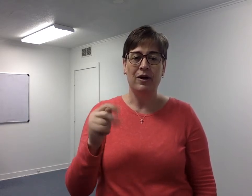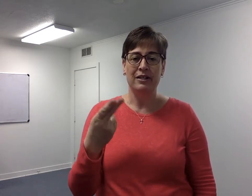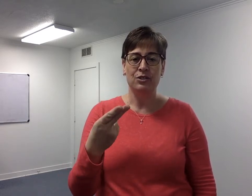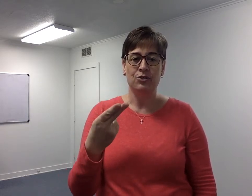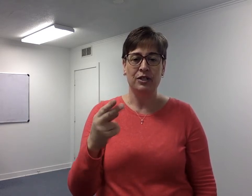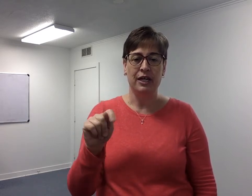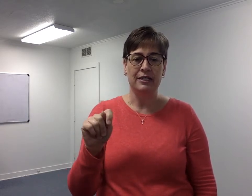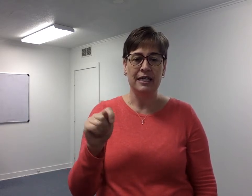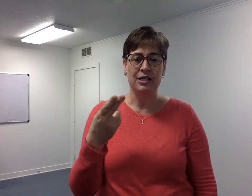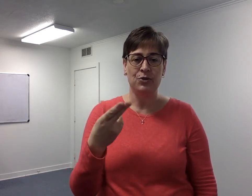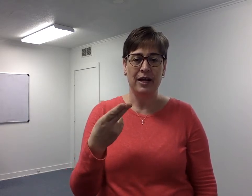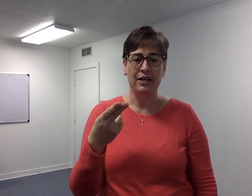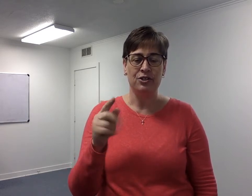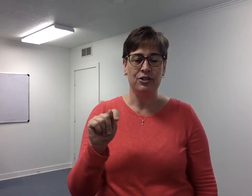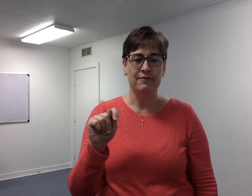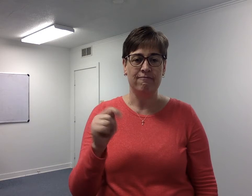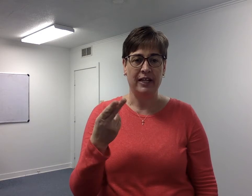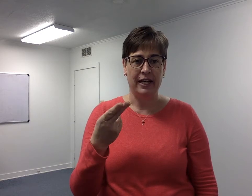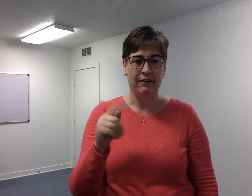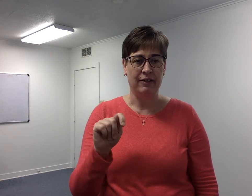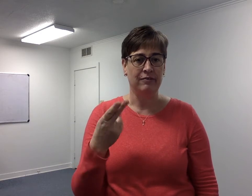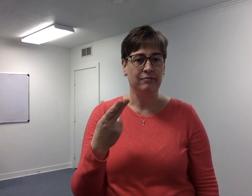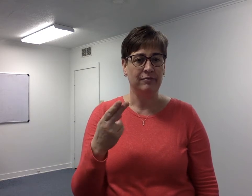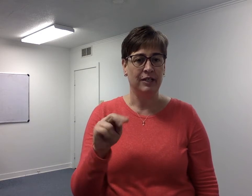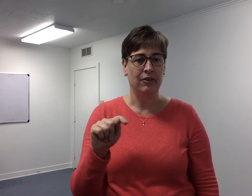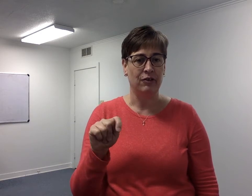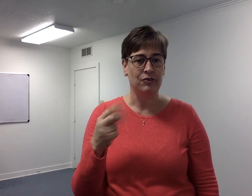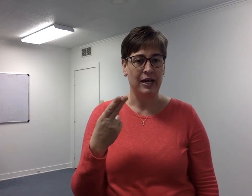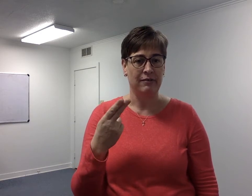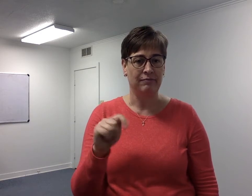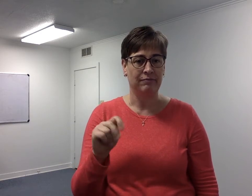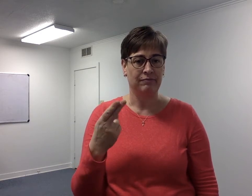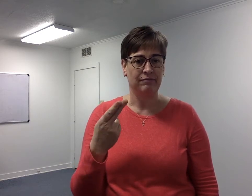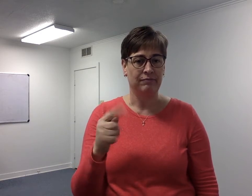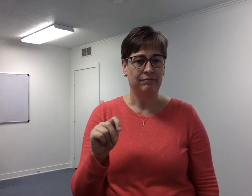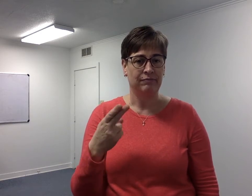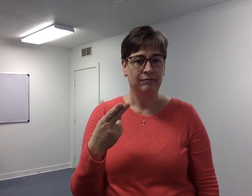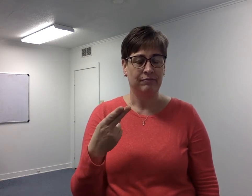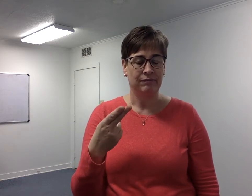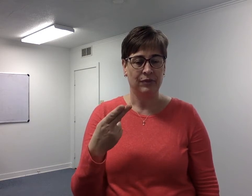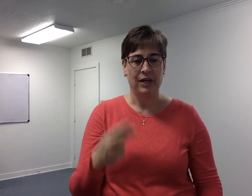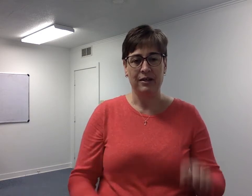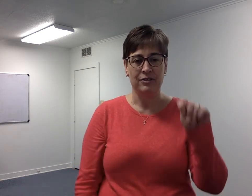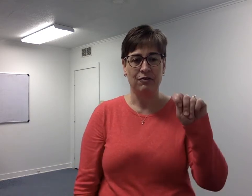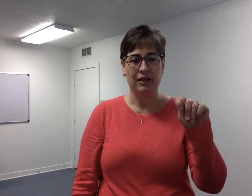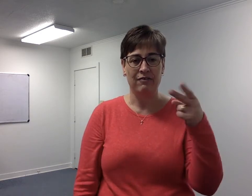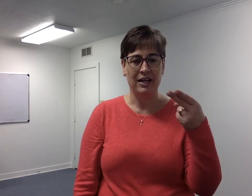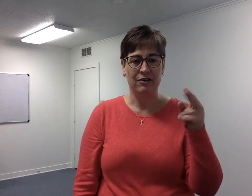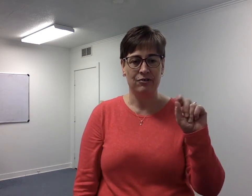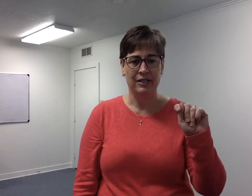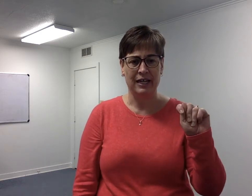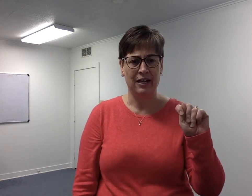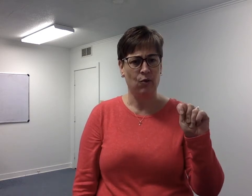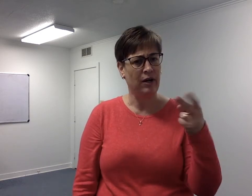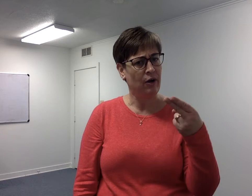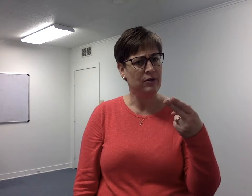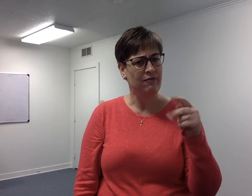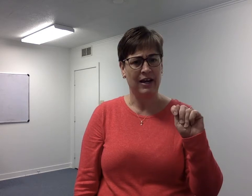it's usually a T to an H. You can just flick it out there, a Thursday. Okay, so left-handers, I can't quite go as fast